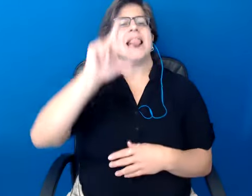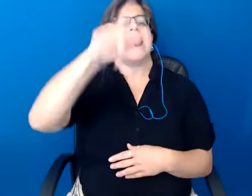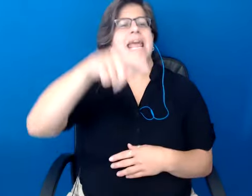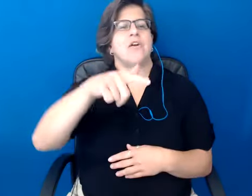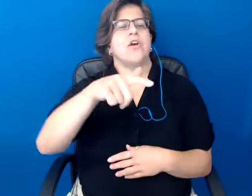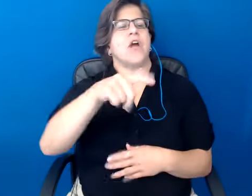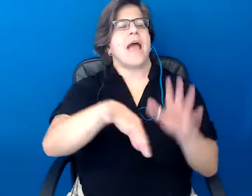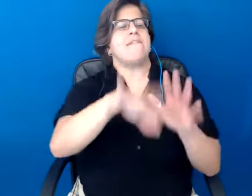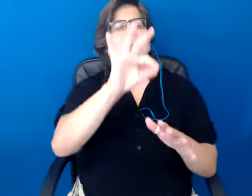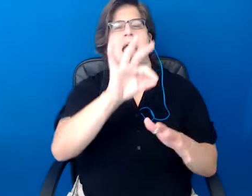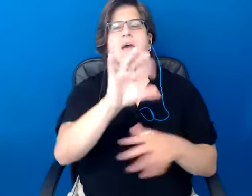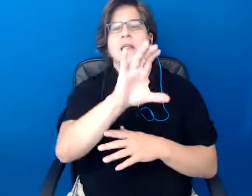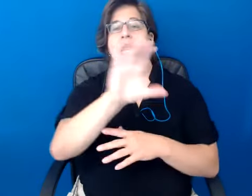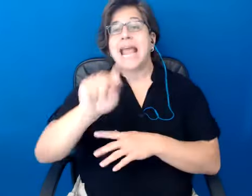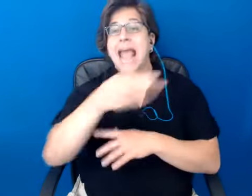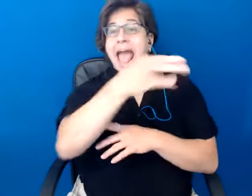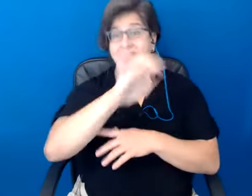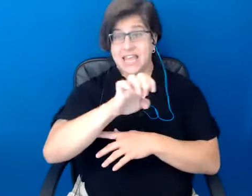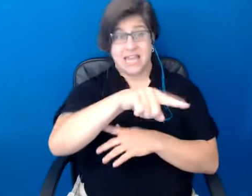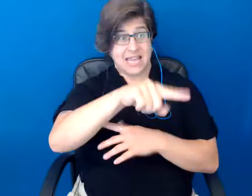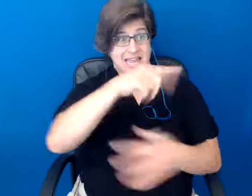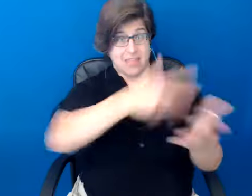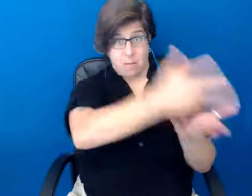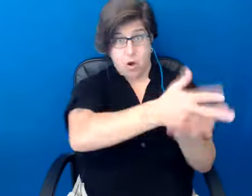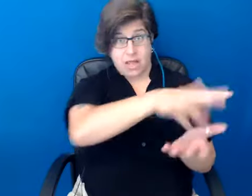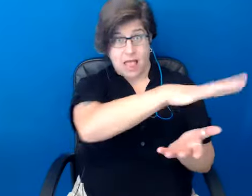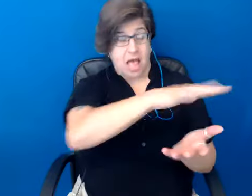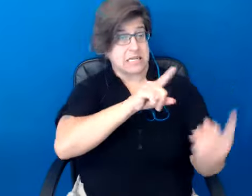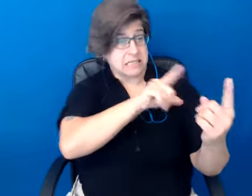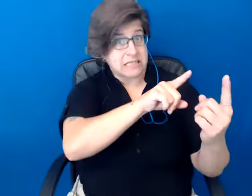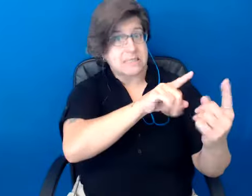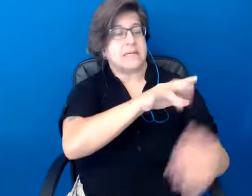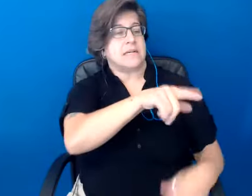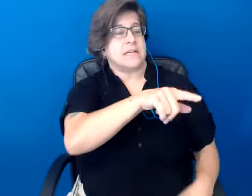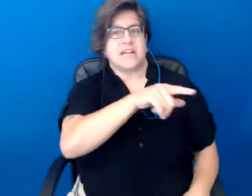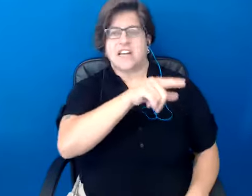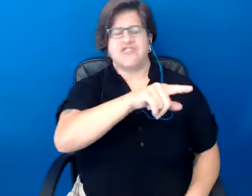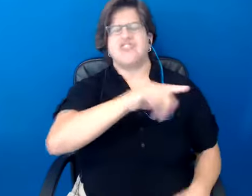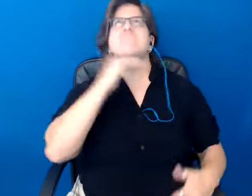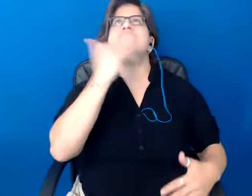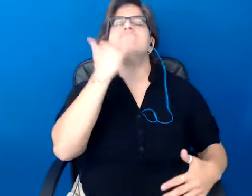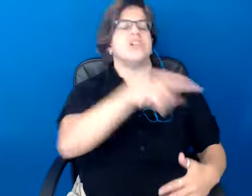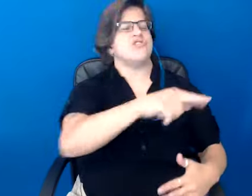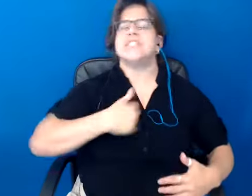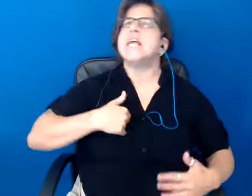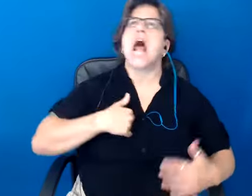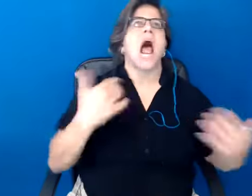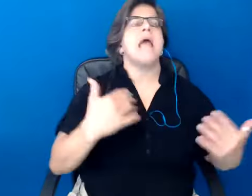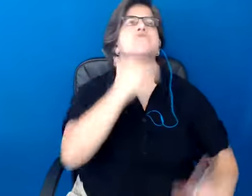up walking out the room and met up with Kathy in the parking lot. And lo and